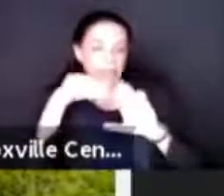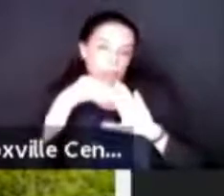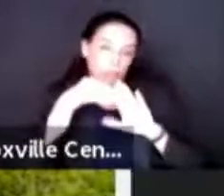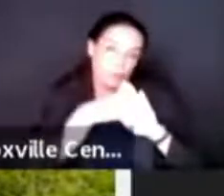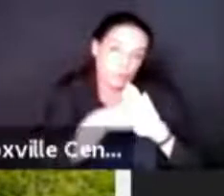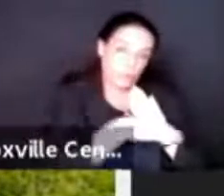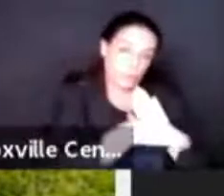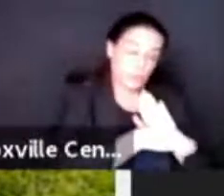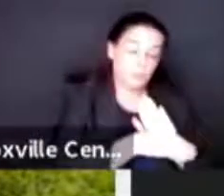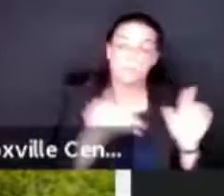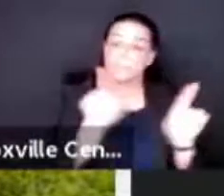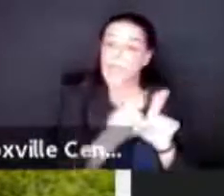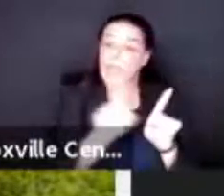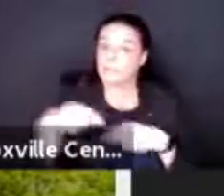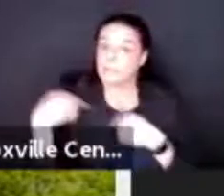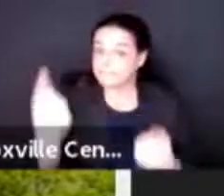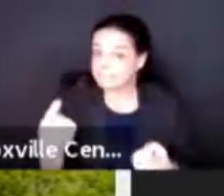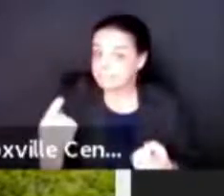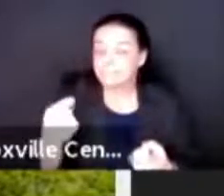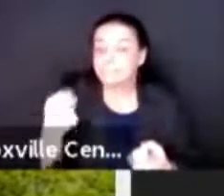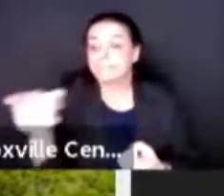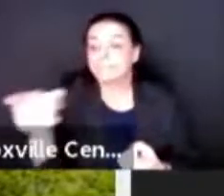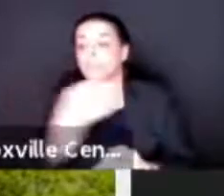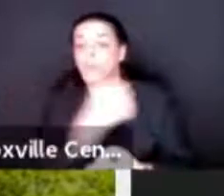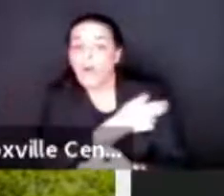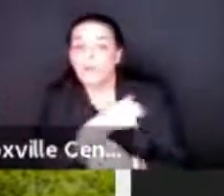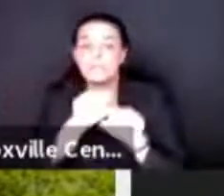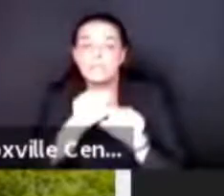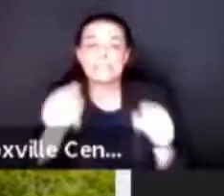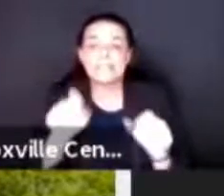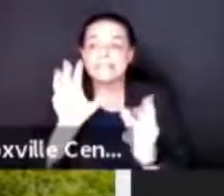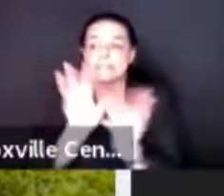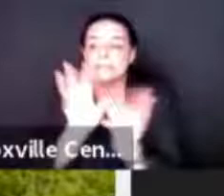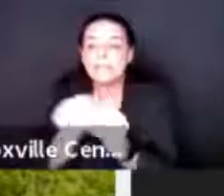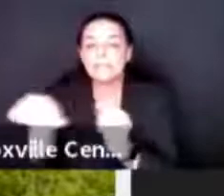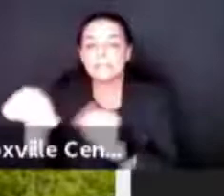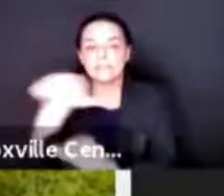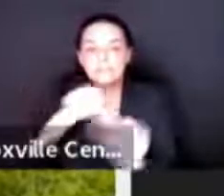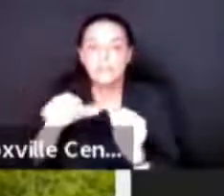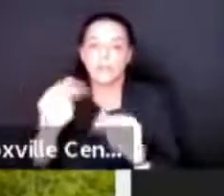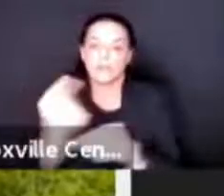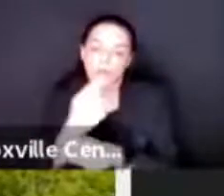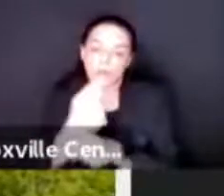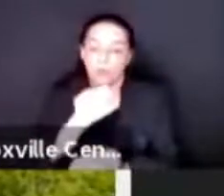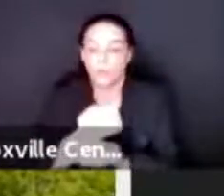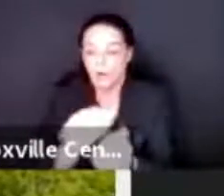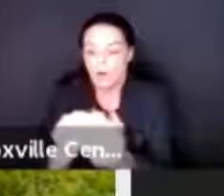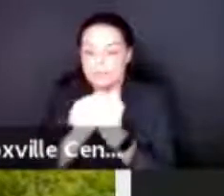As always, the hospital systems continue to meet routinely, work together to ensure that no system is